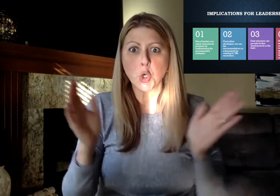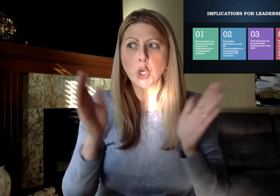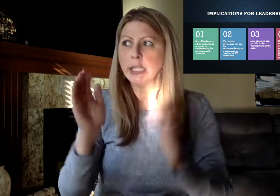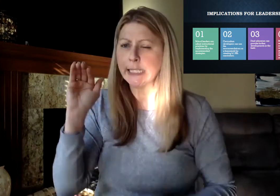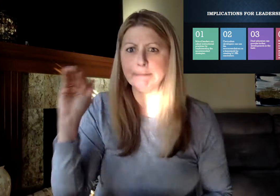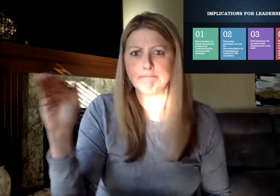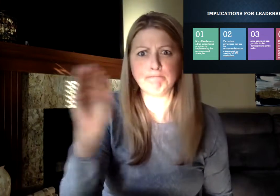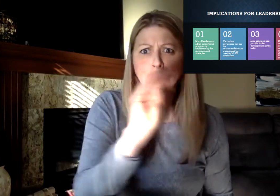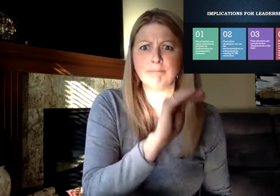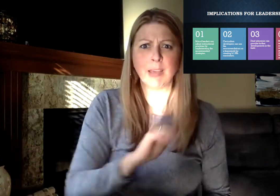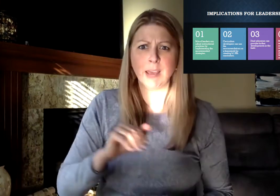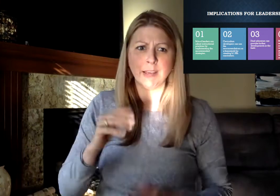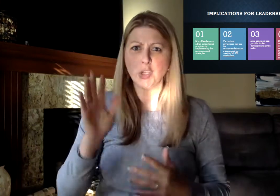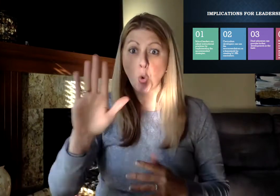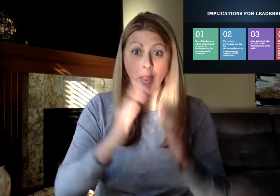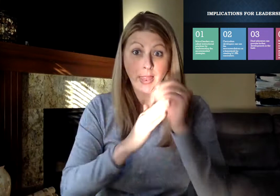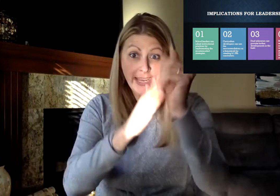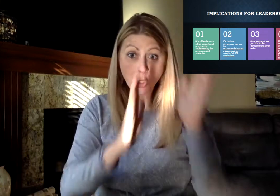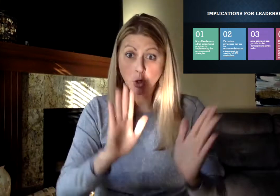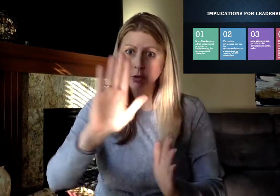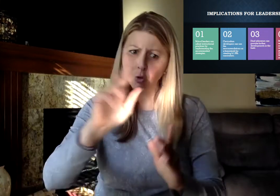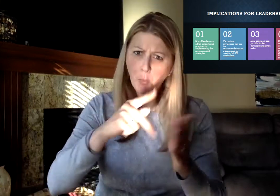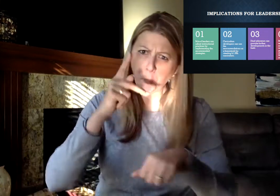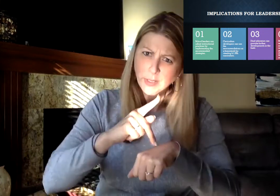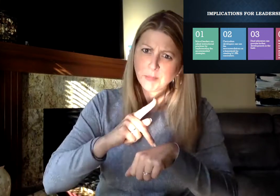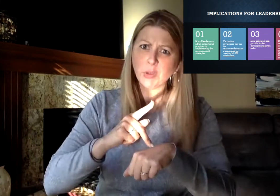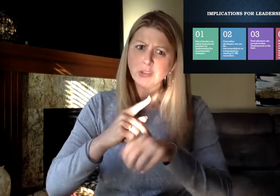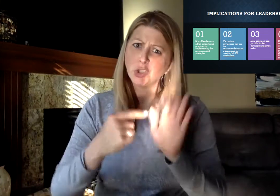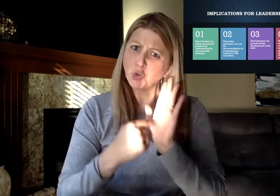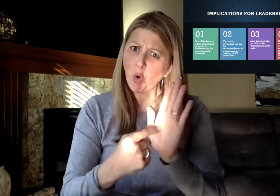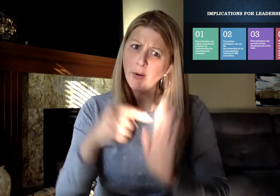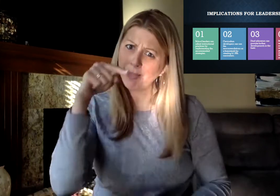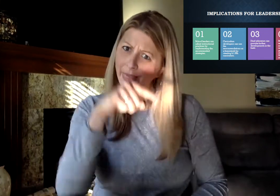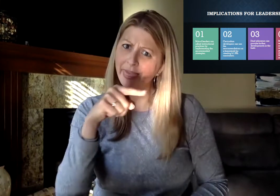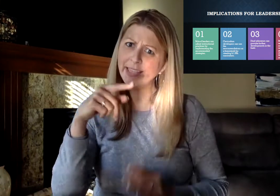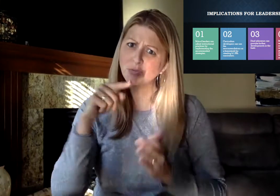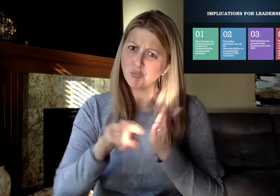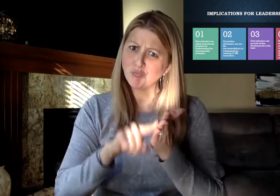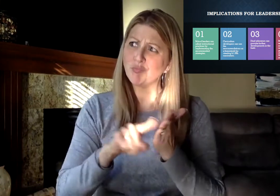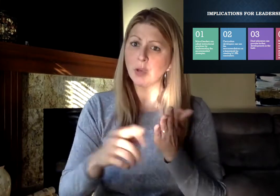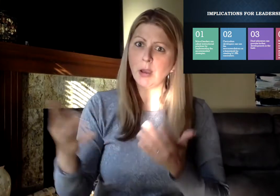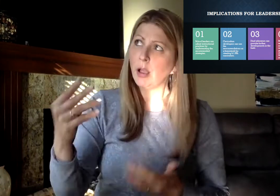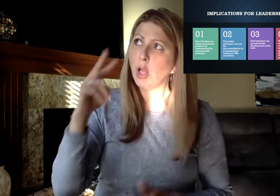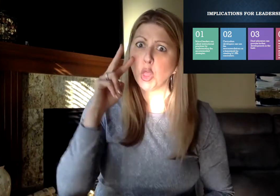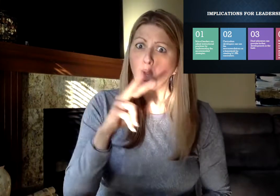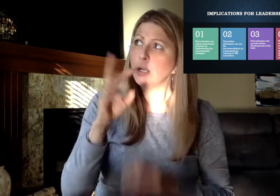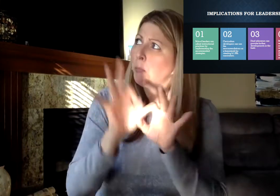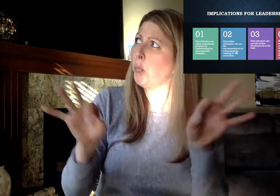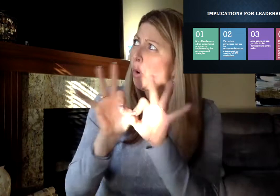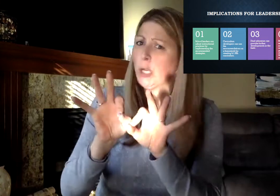So we should be encouraging and training our leaders. You contact your principal, show them this research. Tell them to